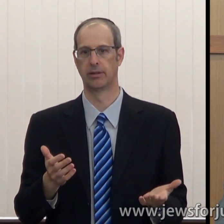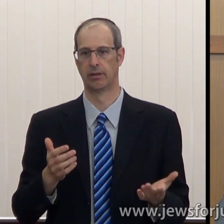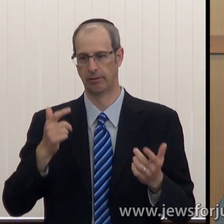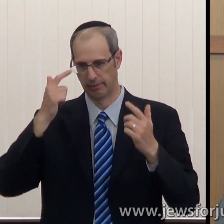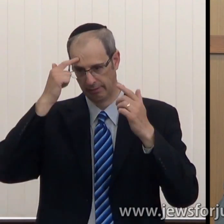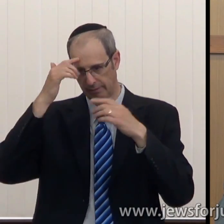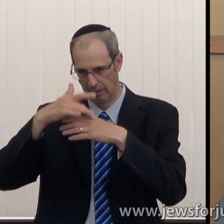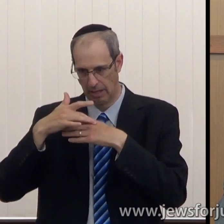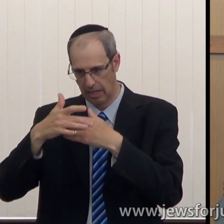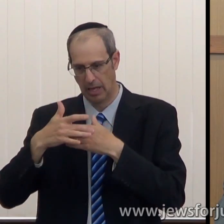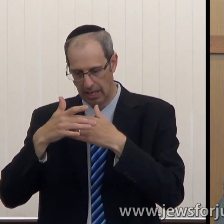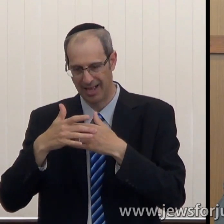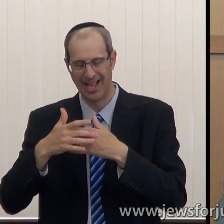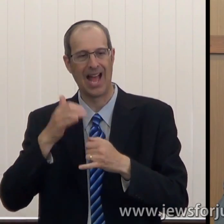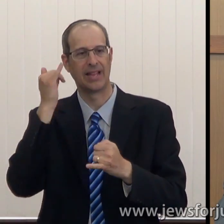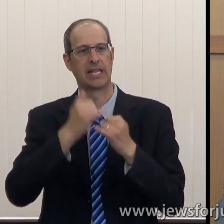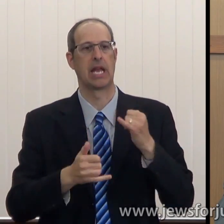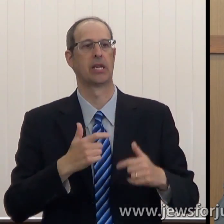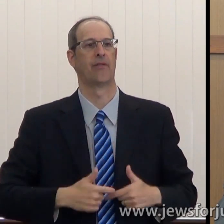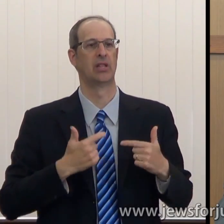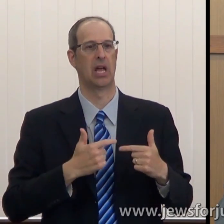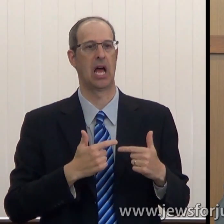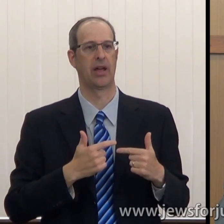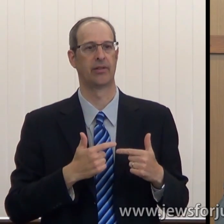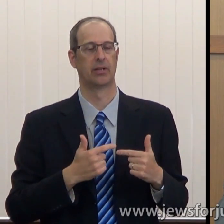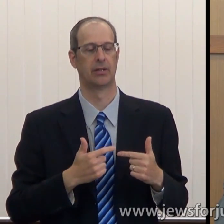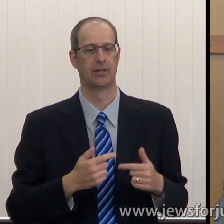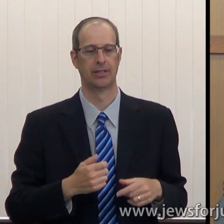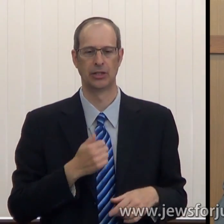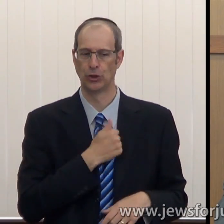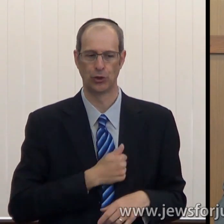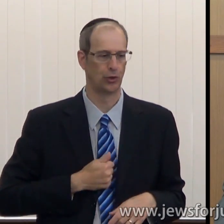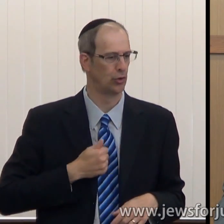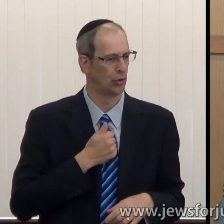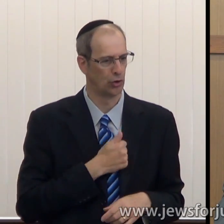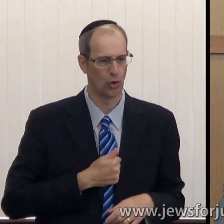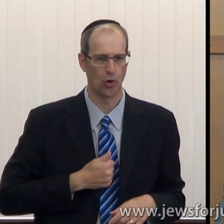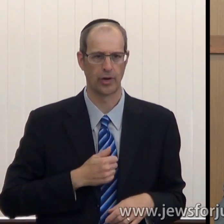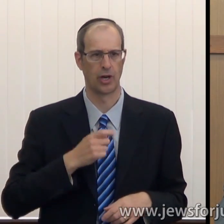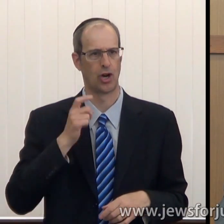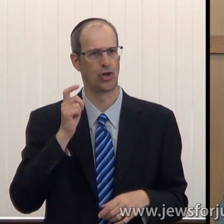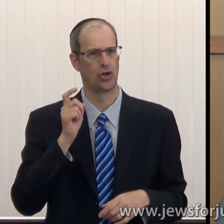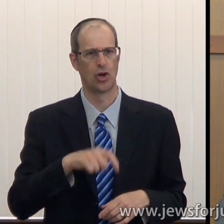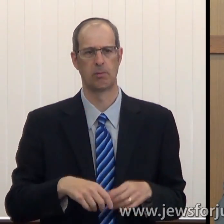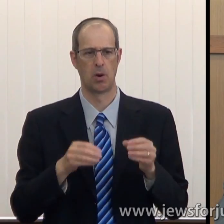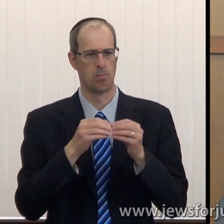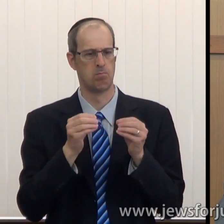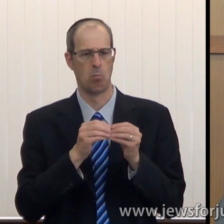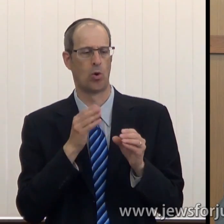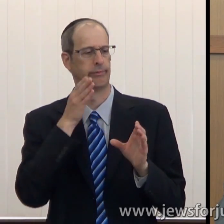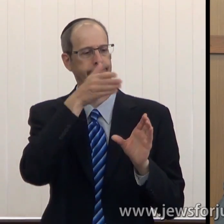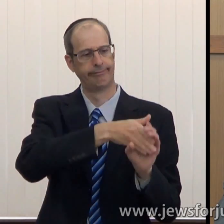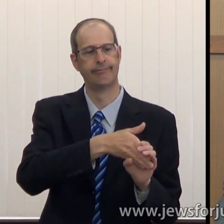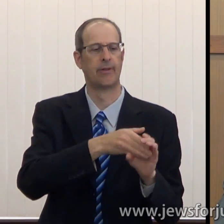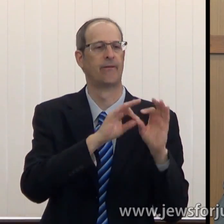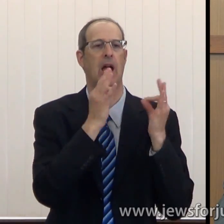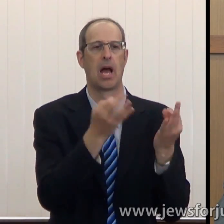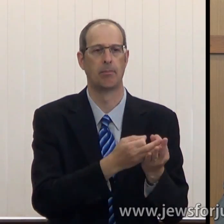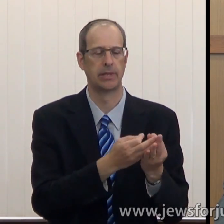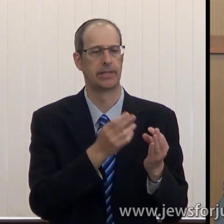their life, they regret, "Why didn't I spend more time with my family? Why didn't I spend more